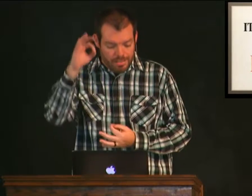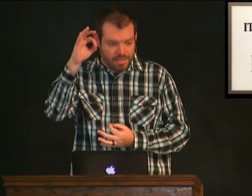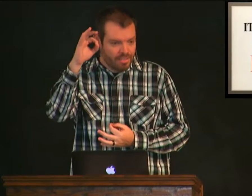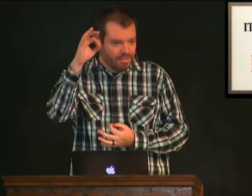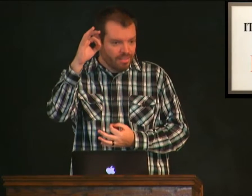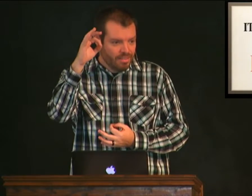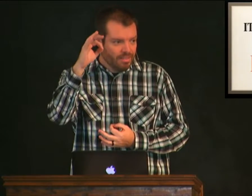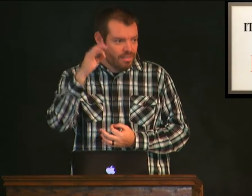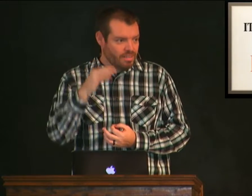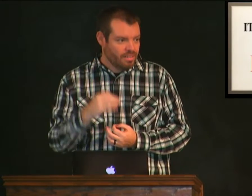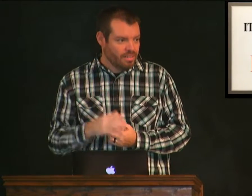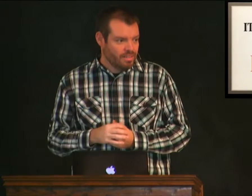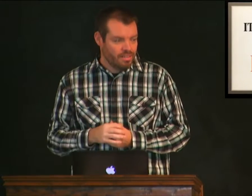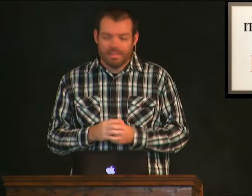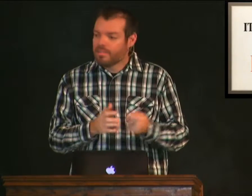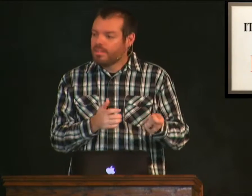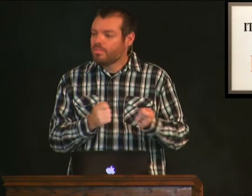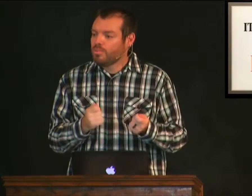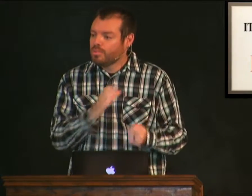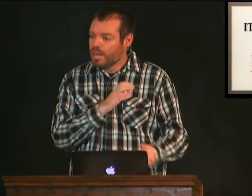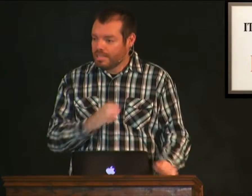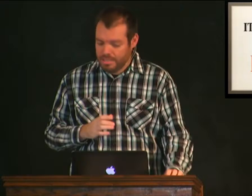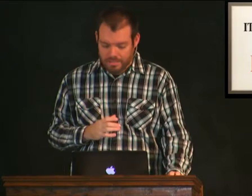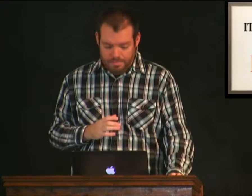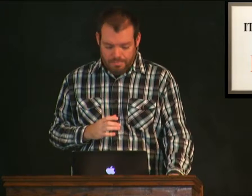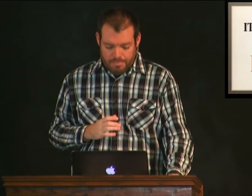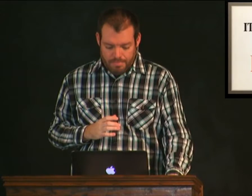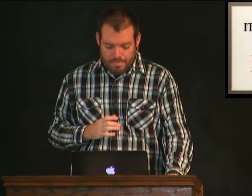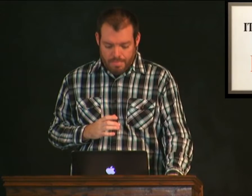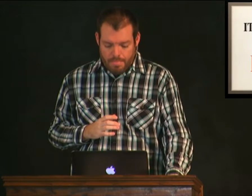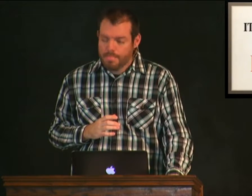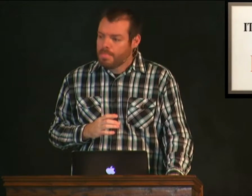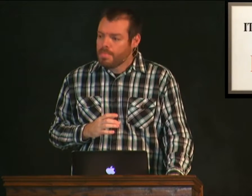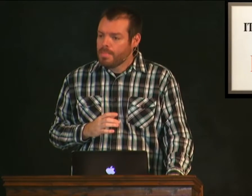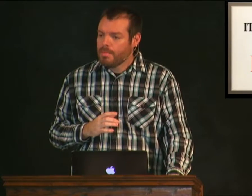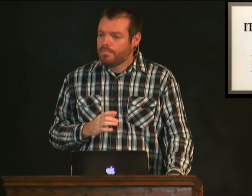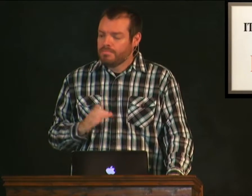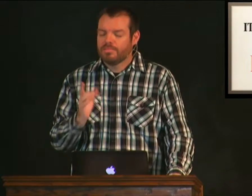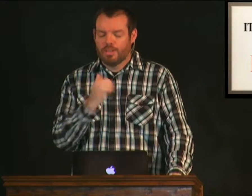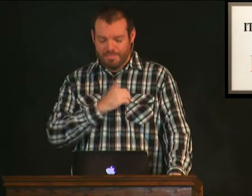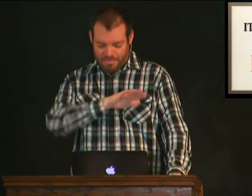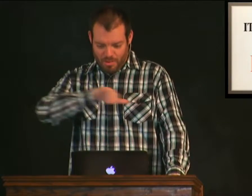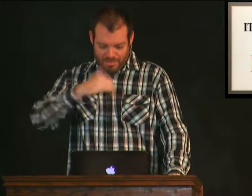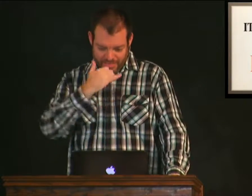The Spirit that drew Christ.